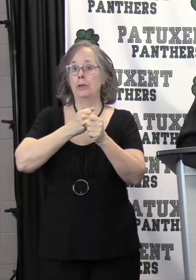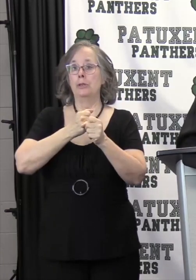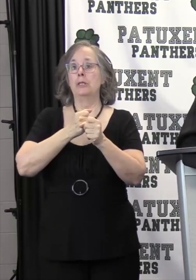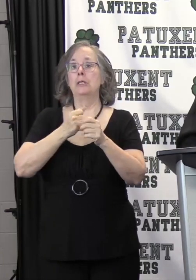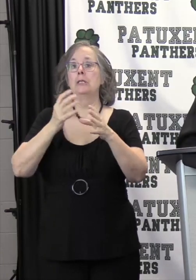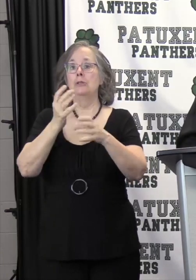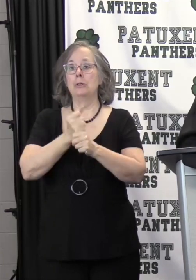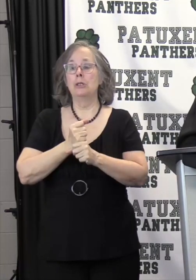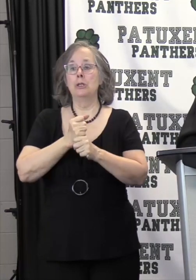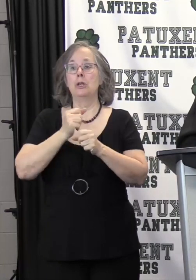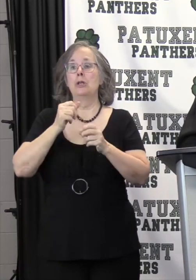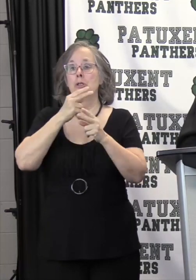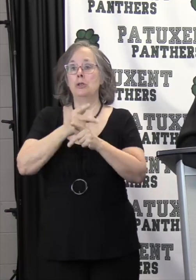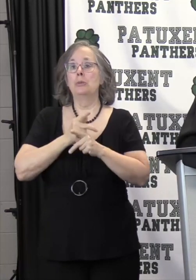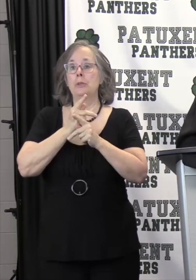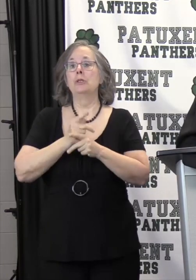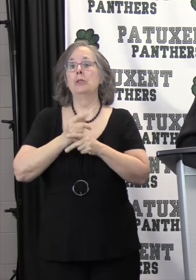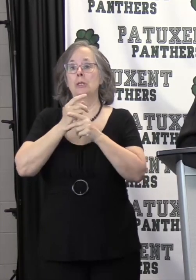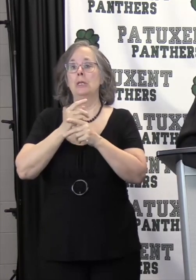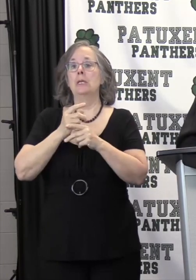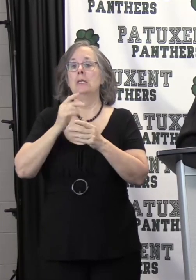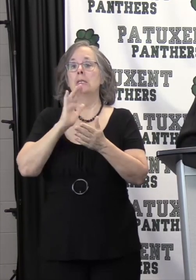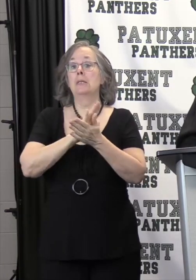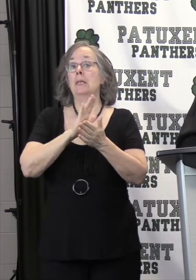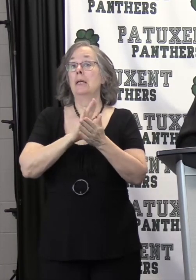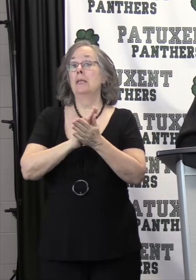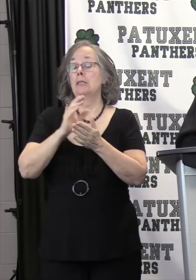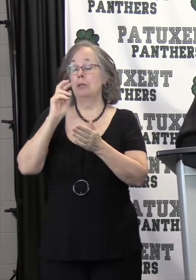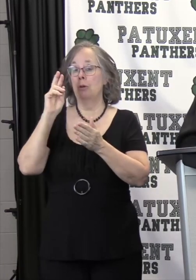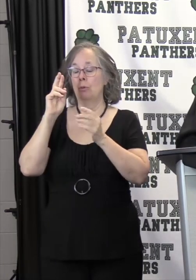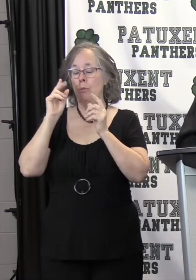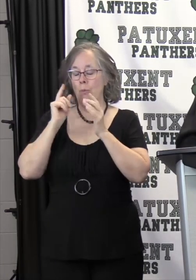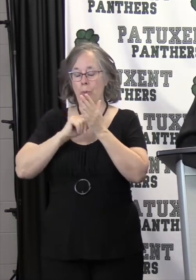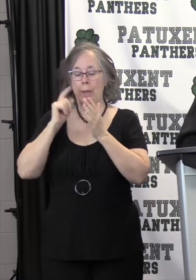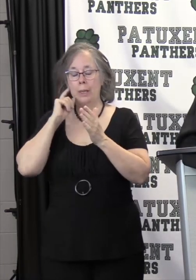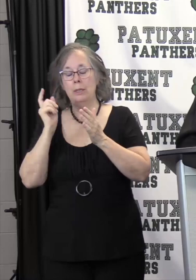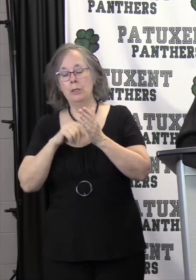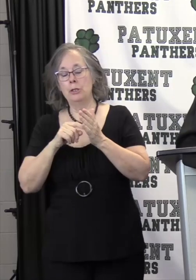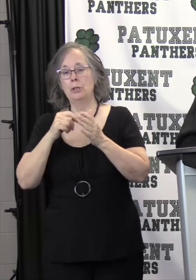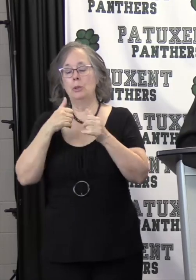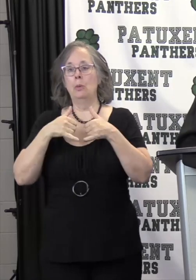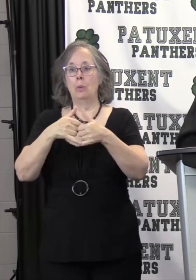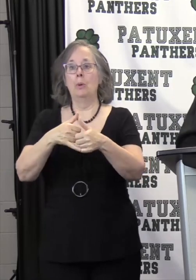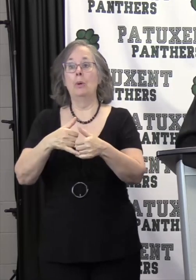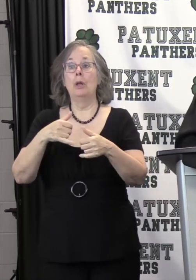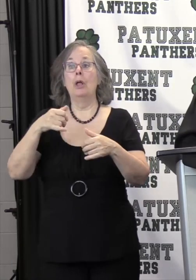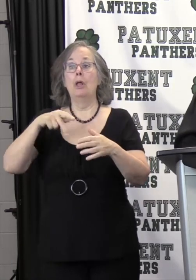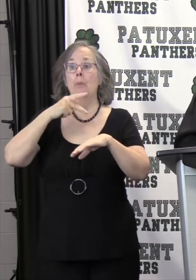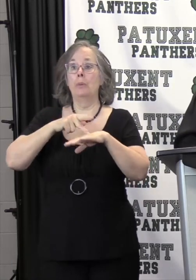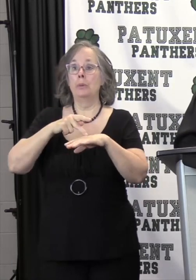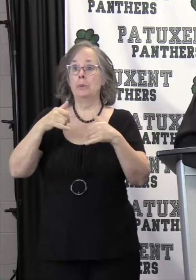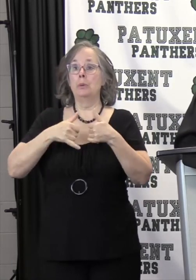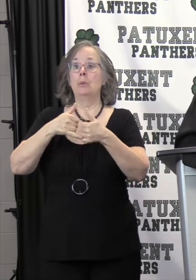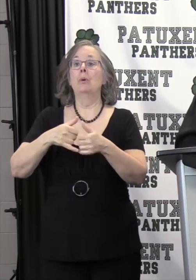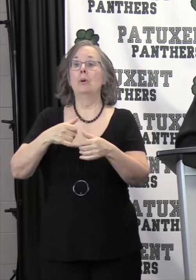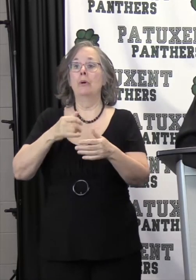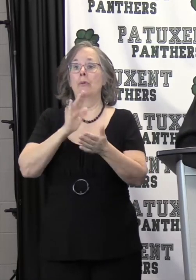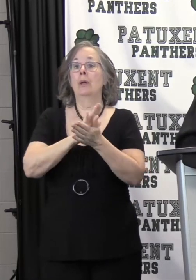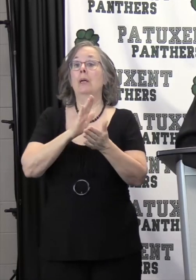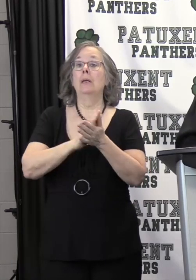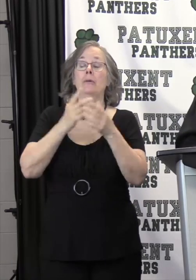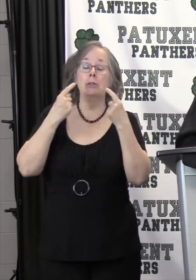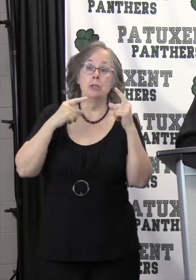Superintendent's Scholastic Recognition Award for all 4 years, the Principal's Award for Academic Achievement, the Outstanding